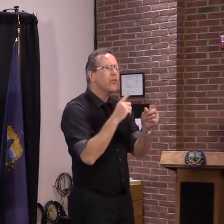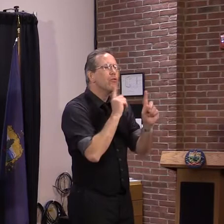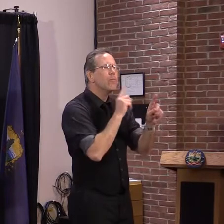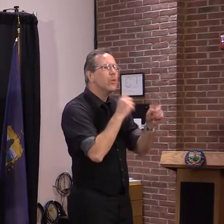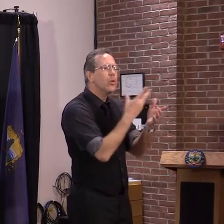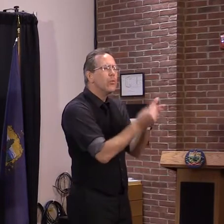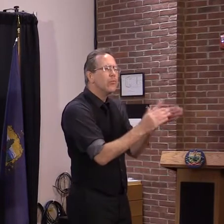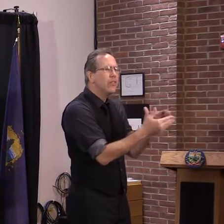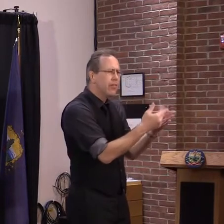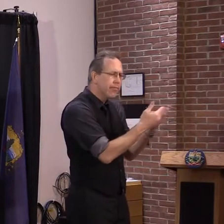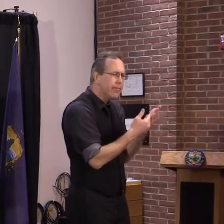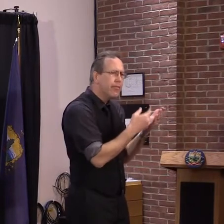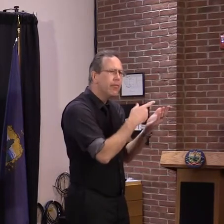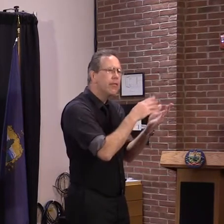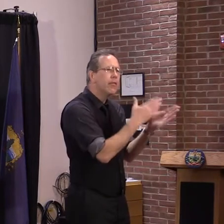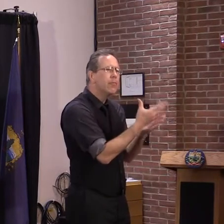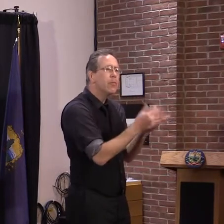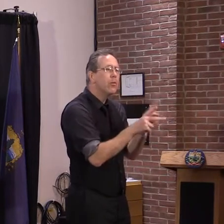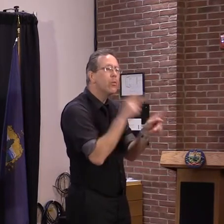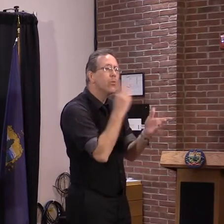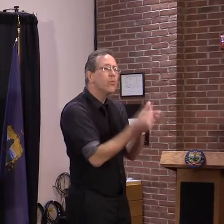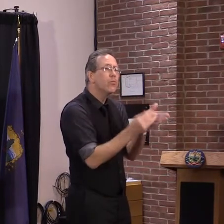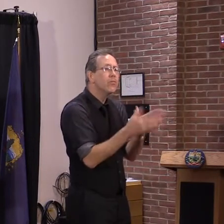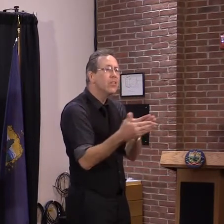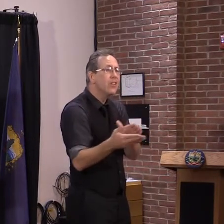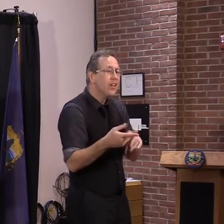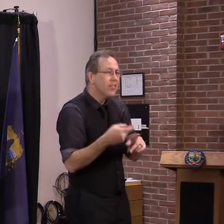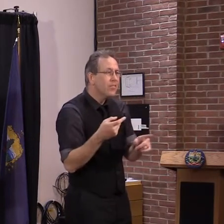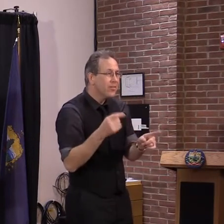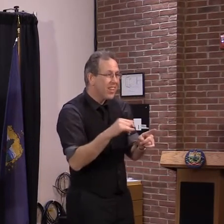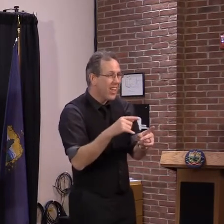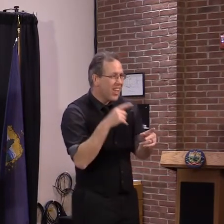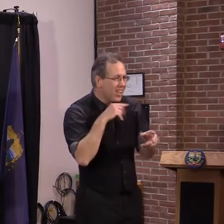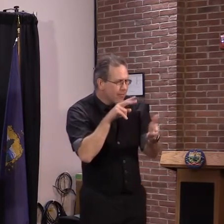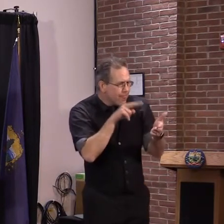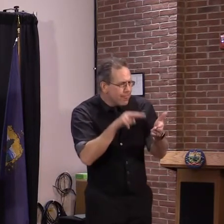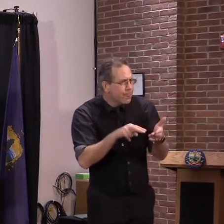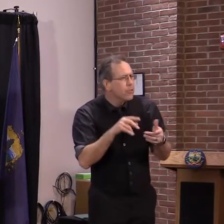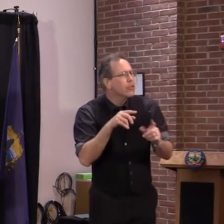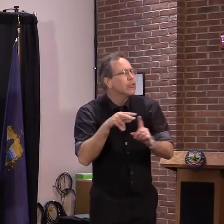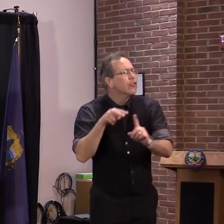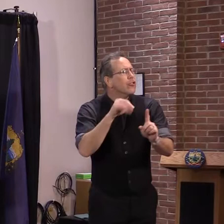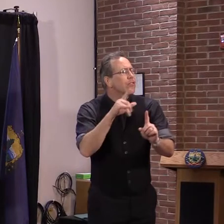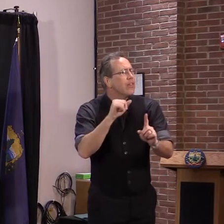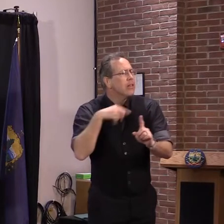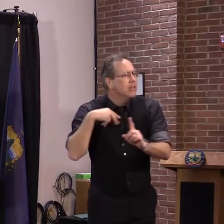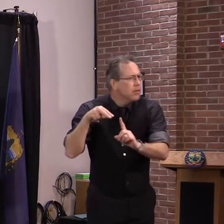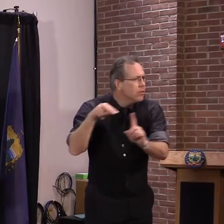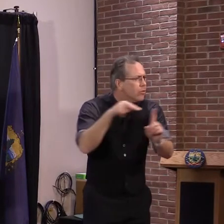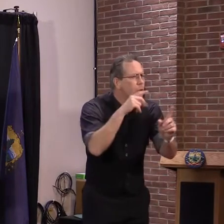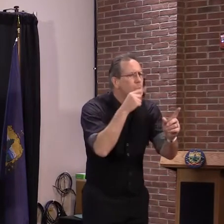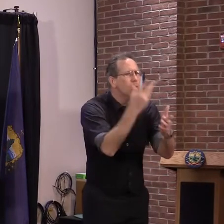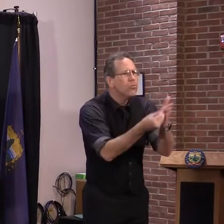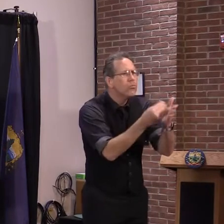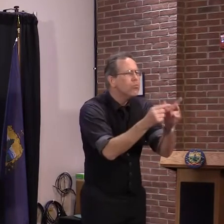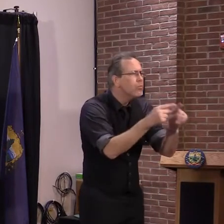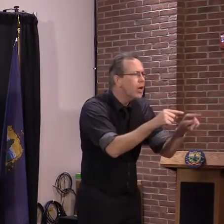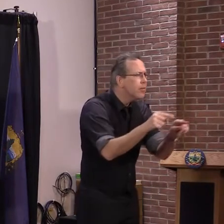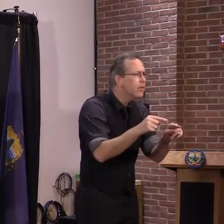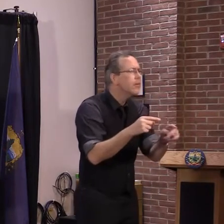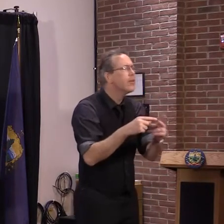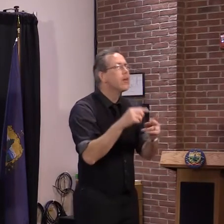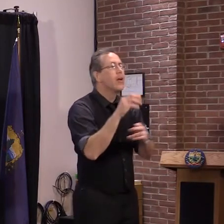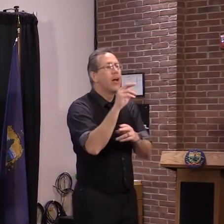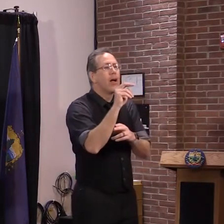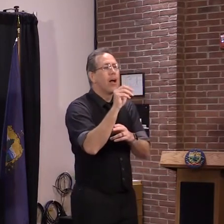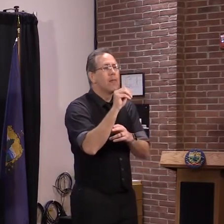First one, a review of surveillance data, found that adverse reactions to the messenger RNA vaccine,